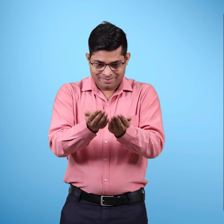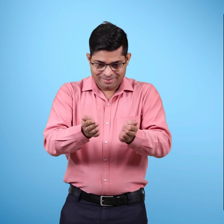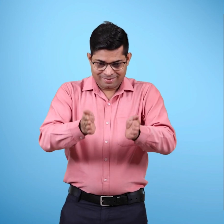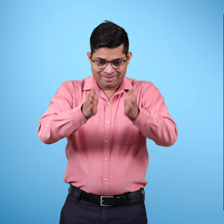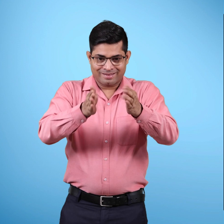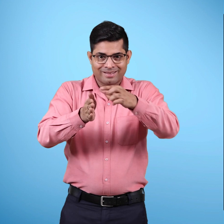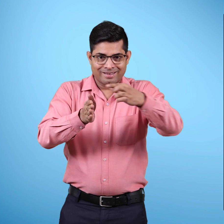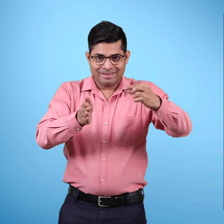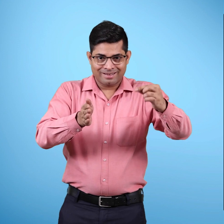in a beaker